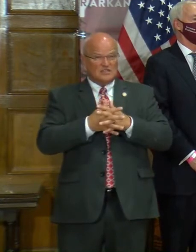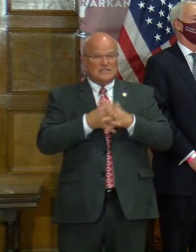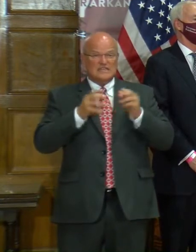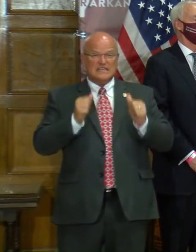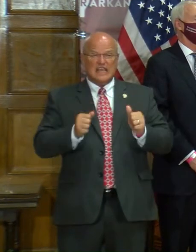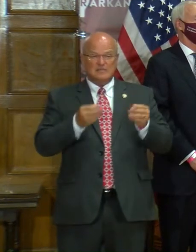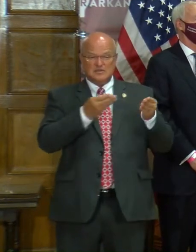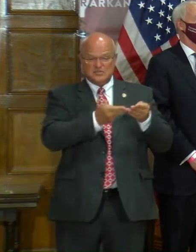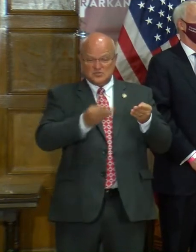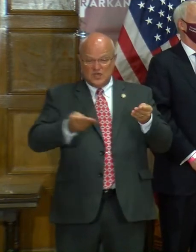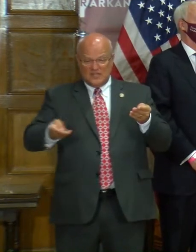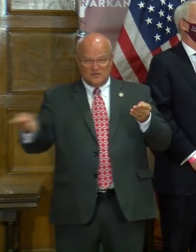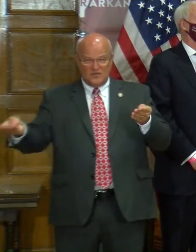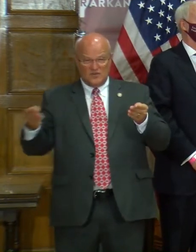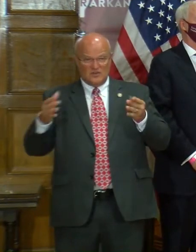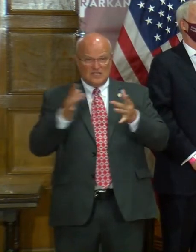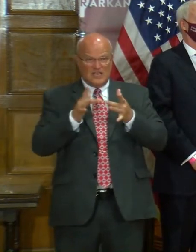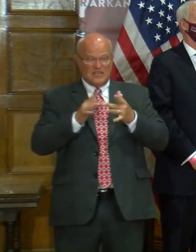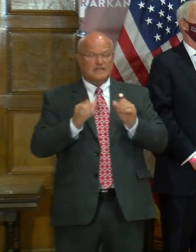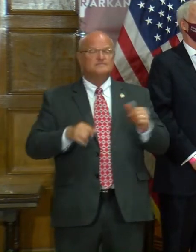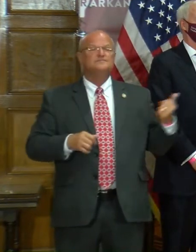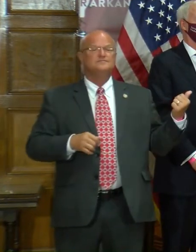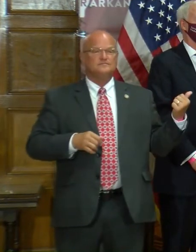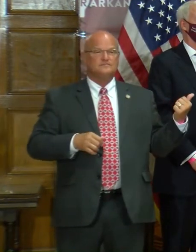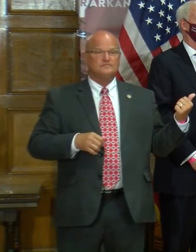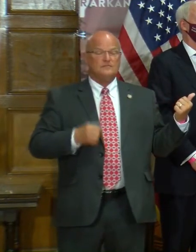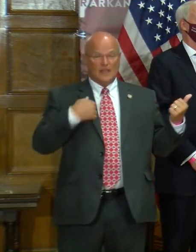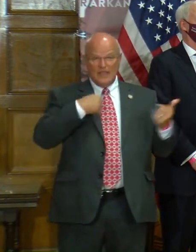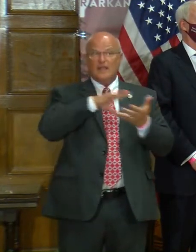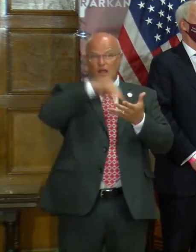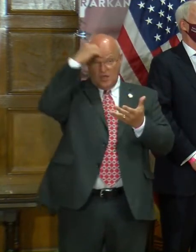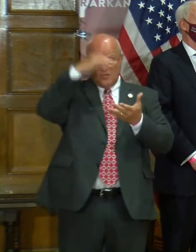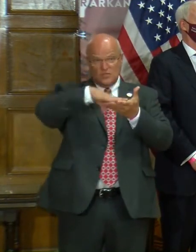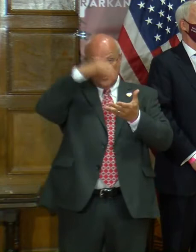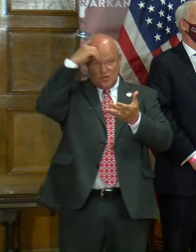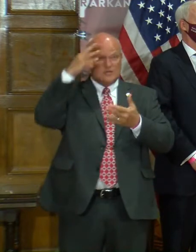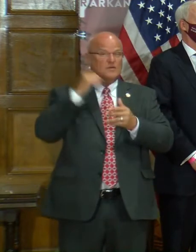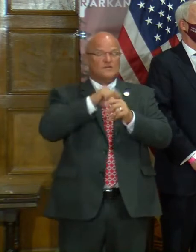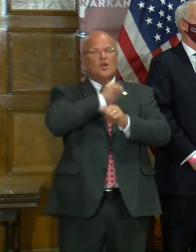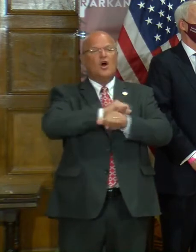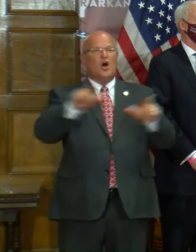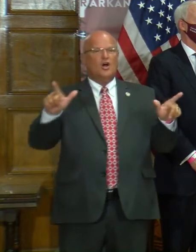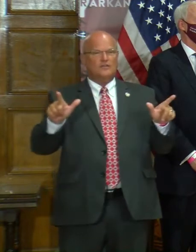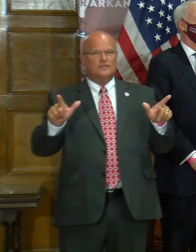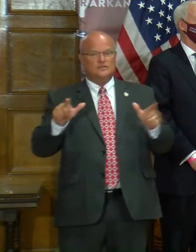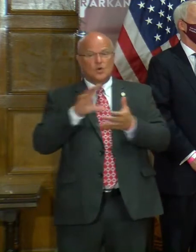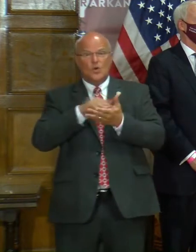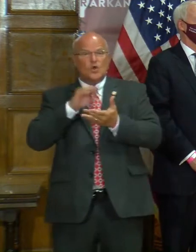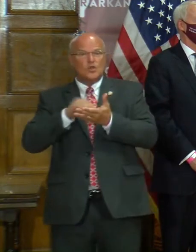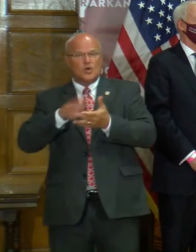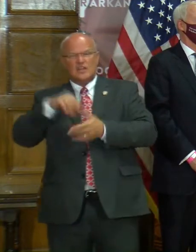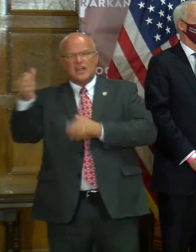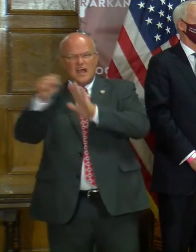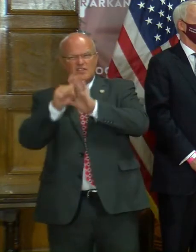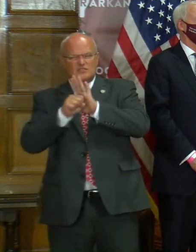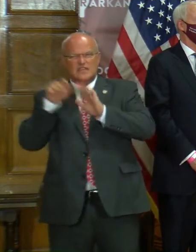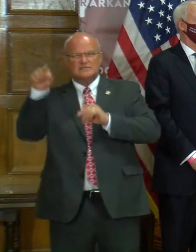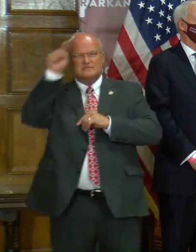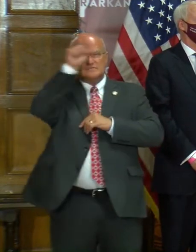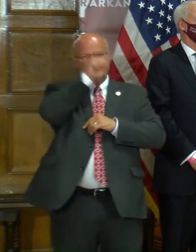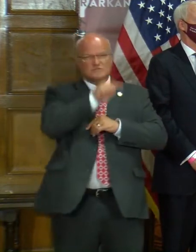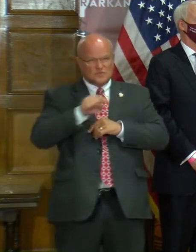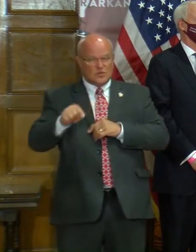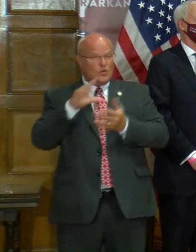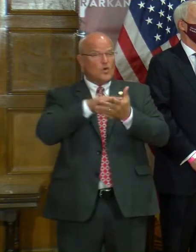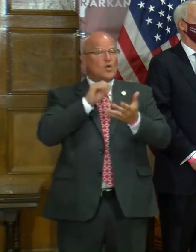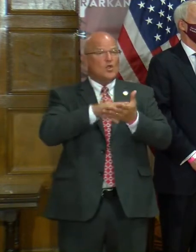can be transferred in contact? I think it'll be a learning experience for all of us. We are learning from our neighbors, from our states around us.